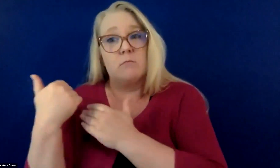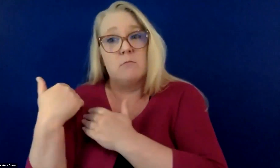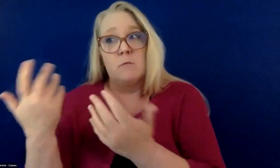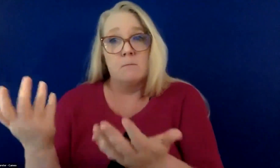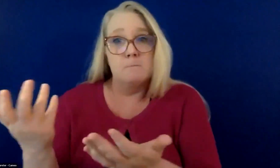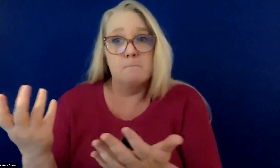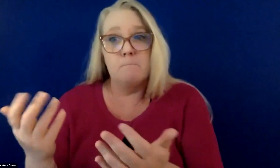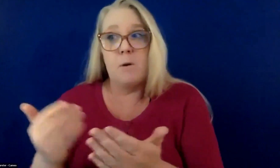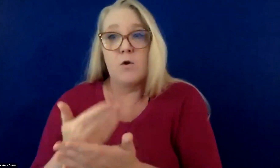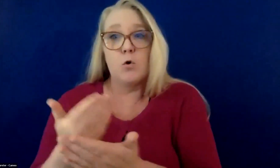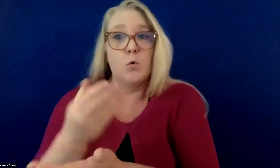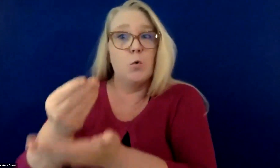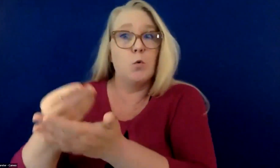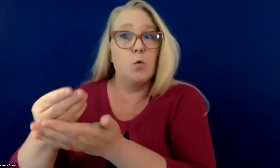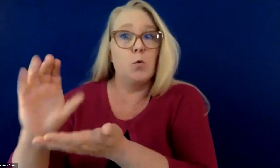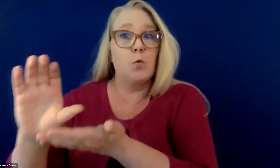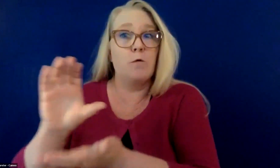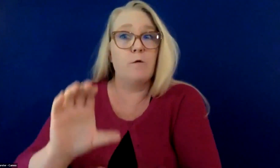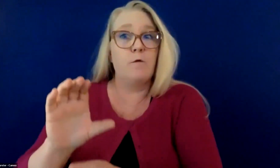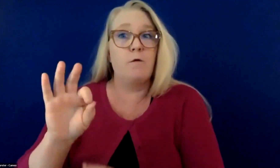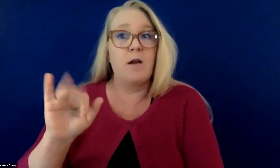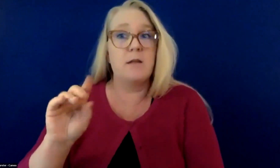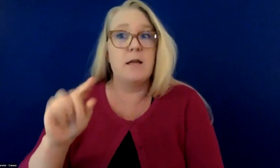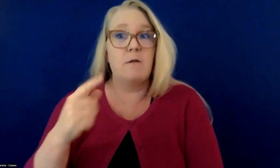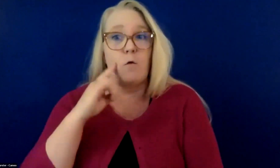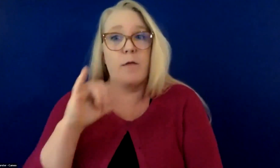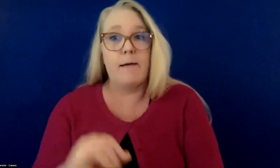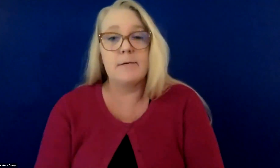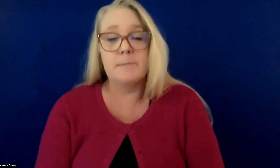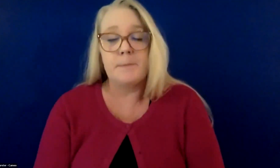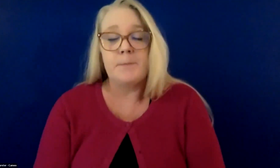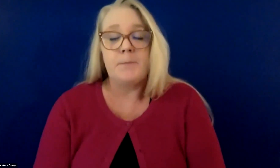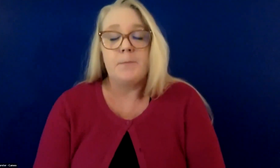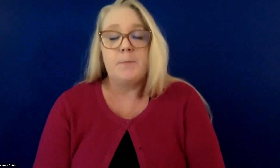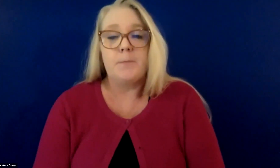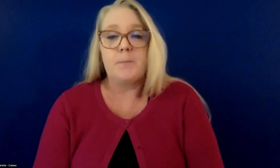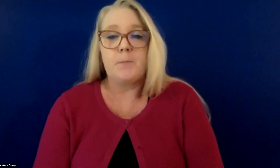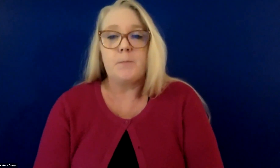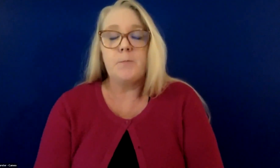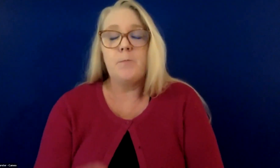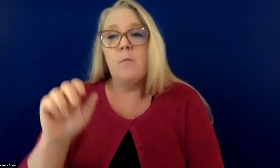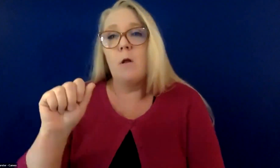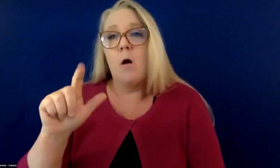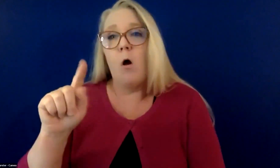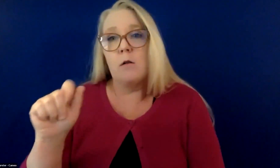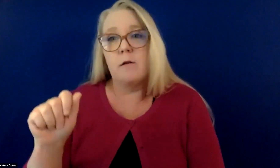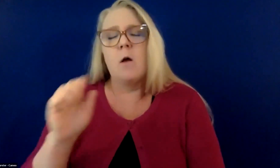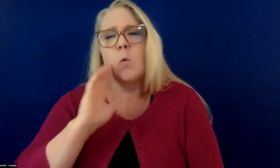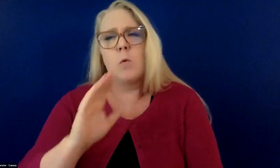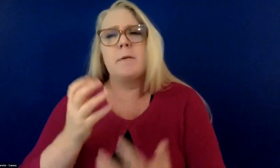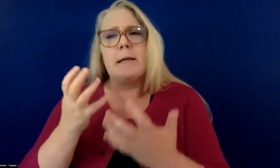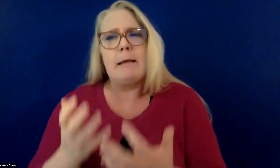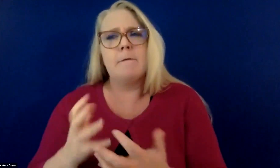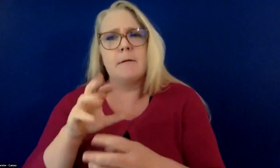the new funding that is going to be set aside for these things. So I know Alta will be very involved in the